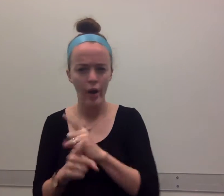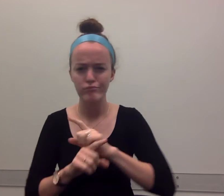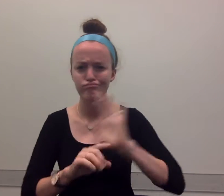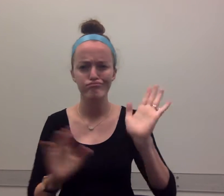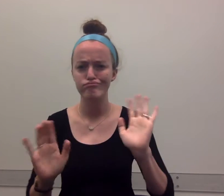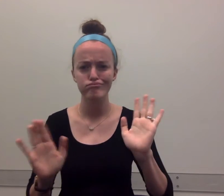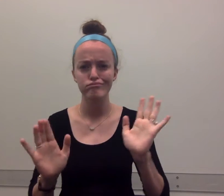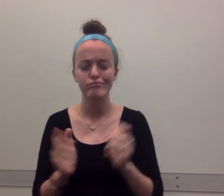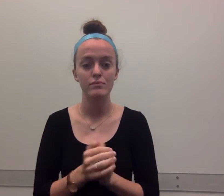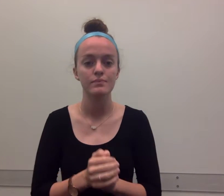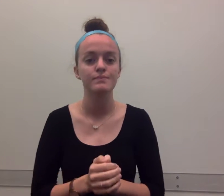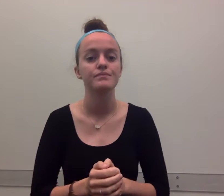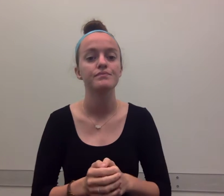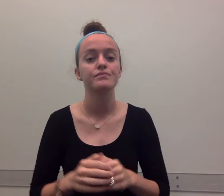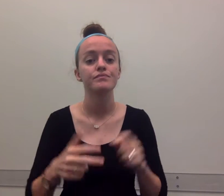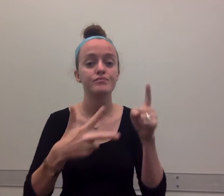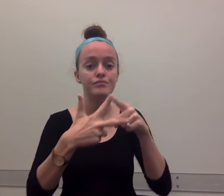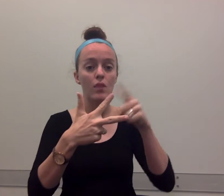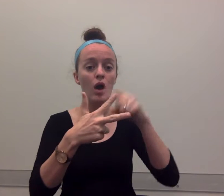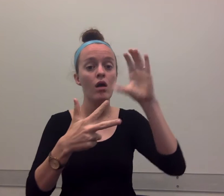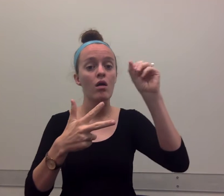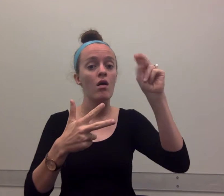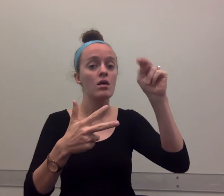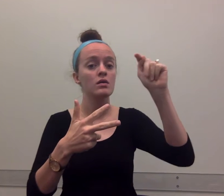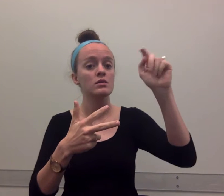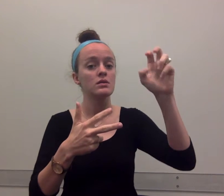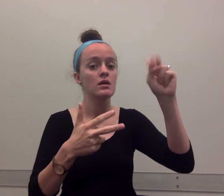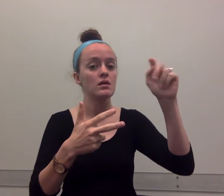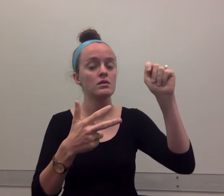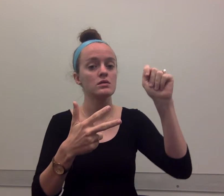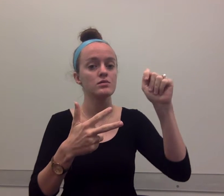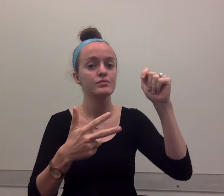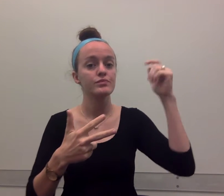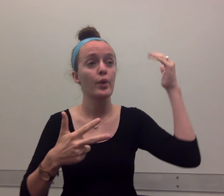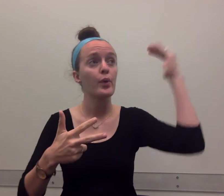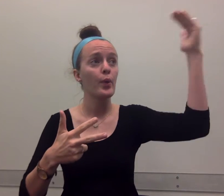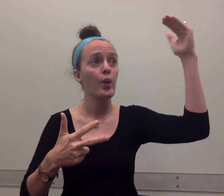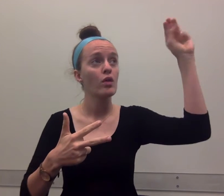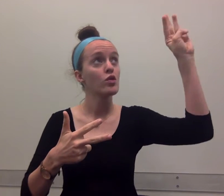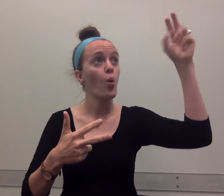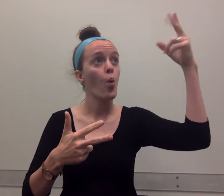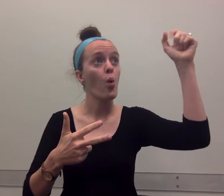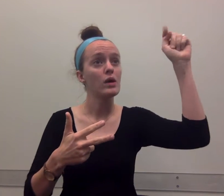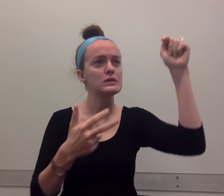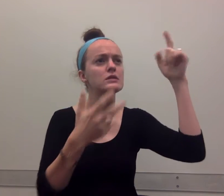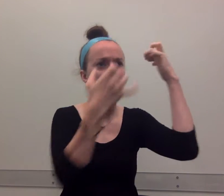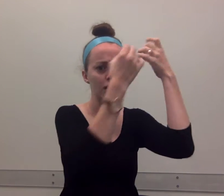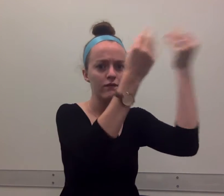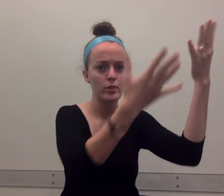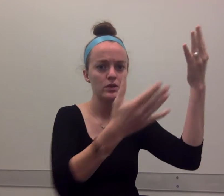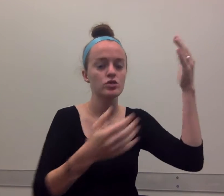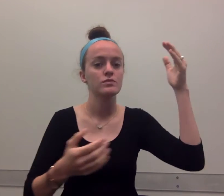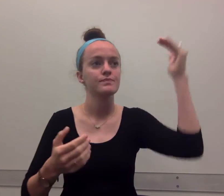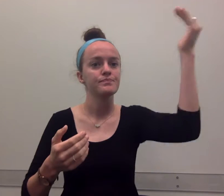So content, the second area, is the what, or simply the information, involves